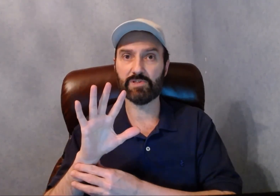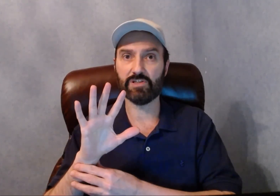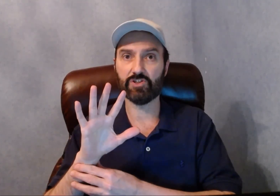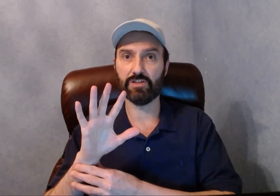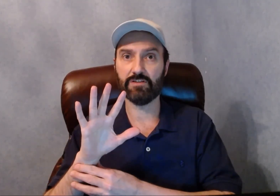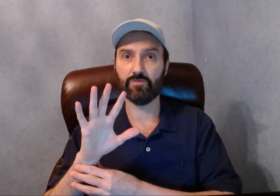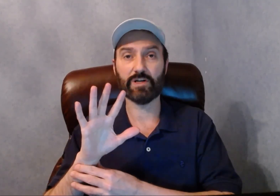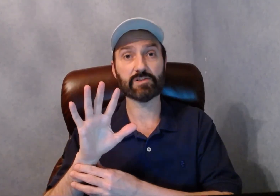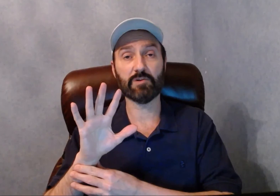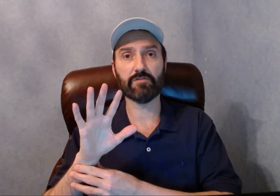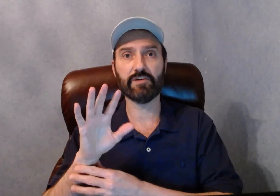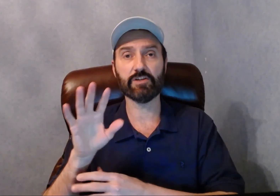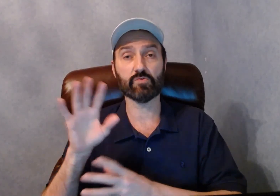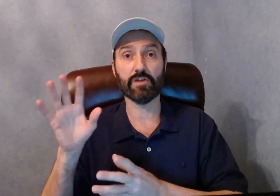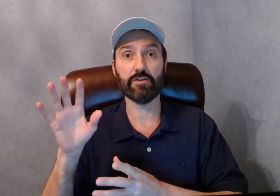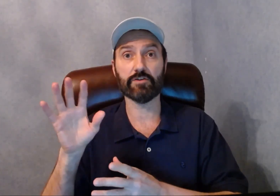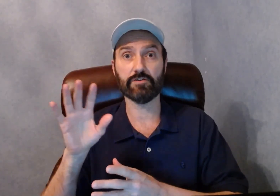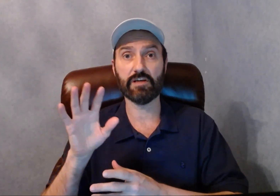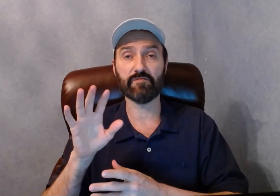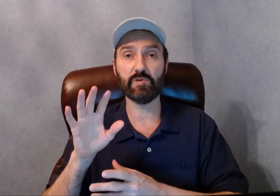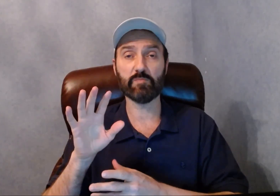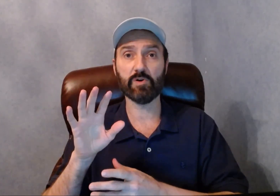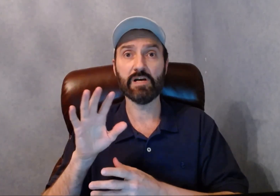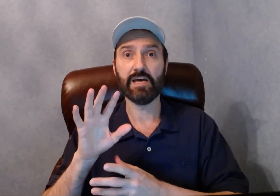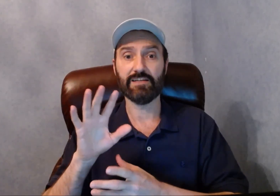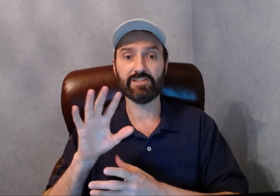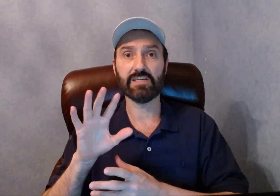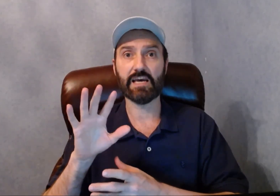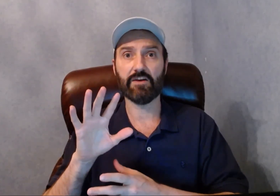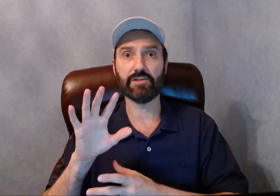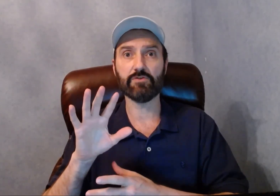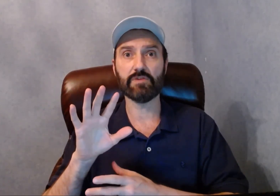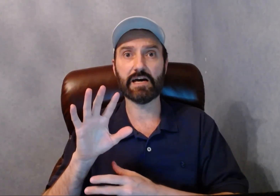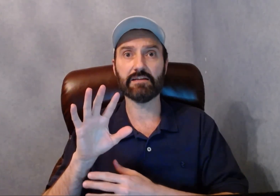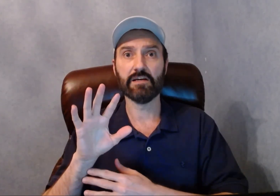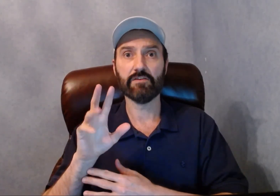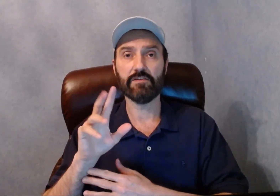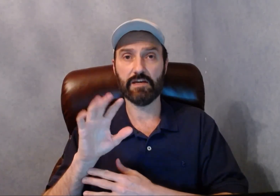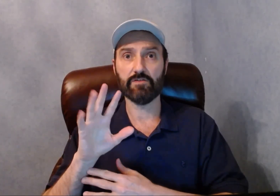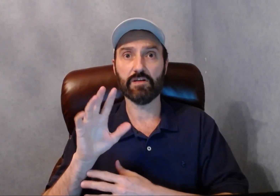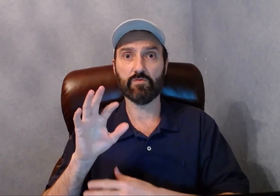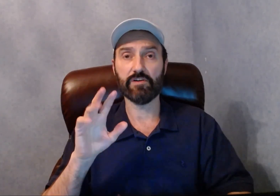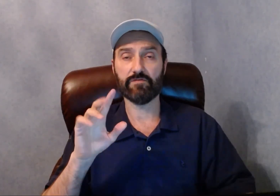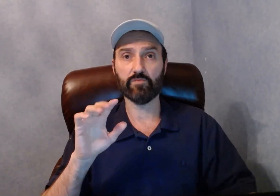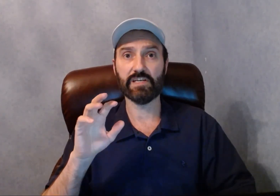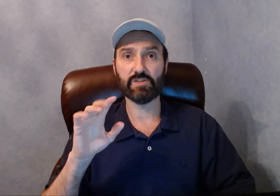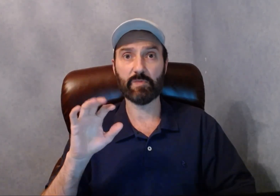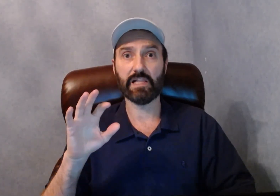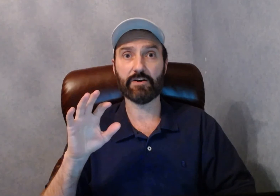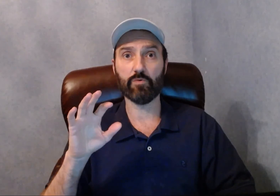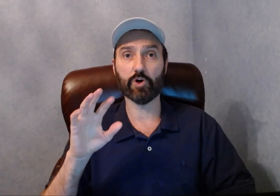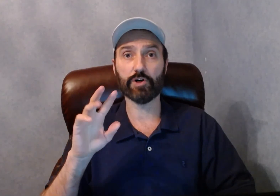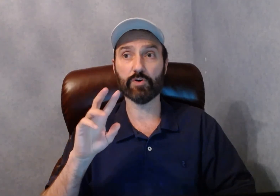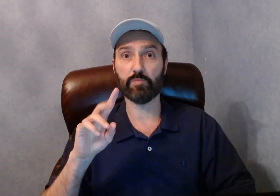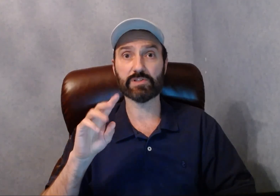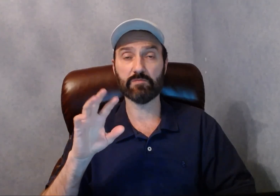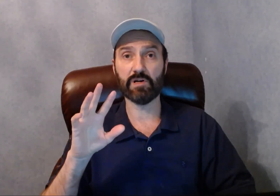position. Watch some other videos with other deaf people and see how they do that. When they spell out a word or put some numbers